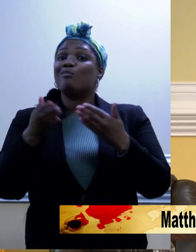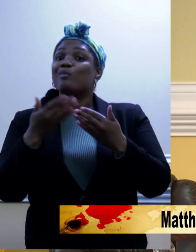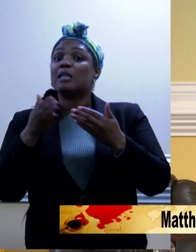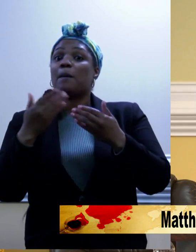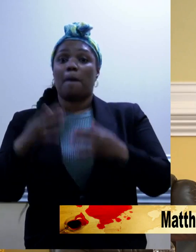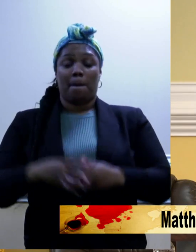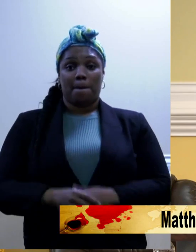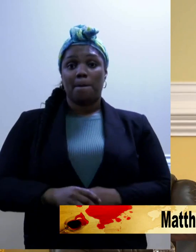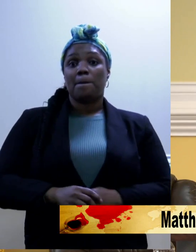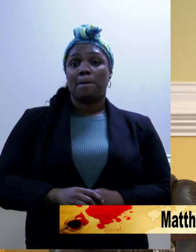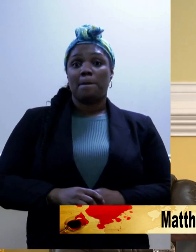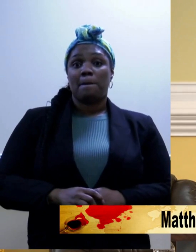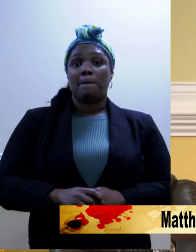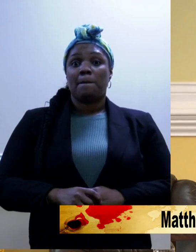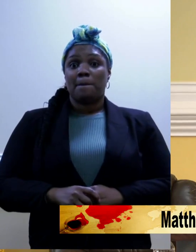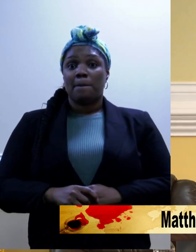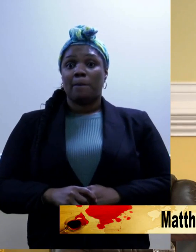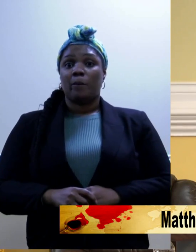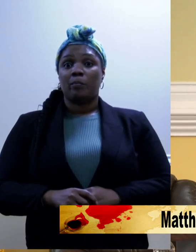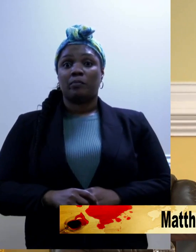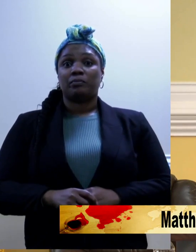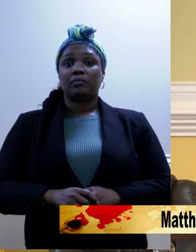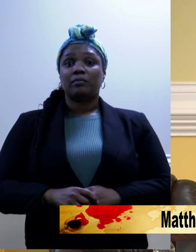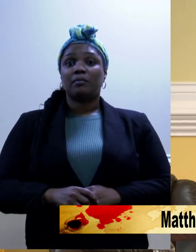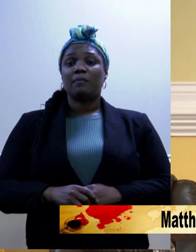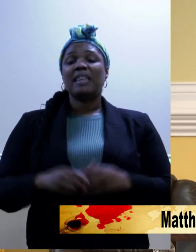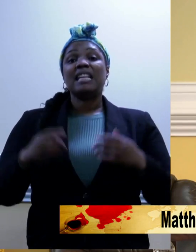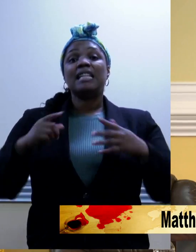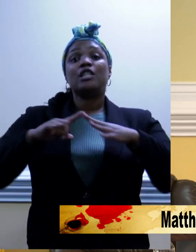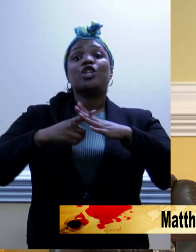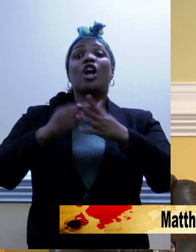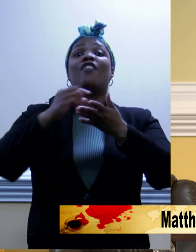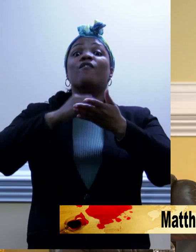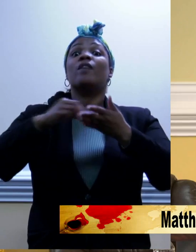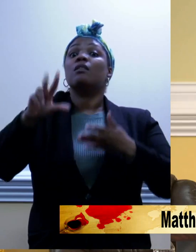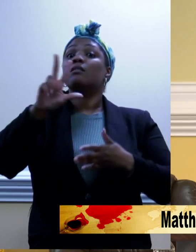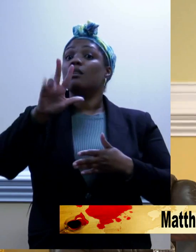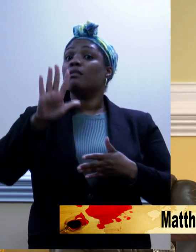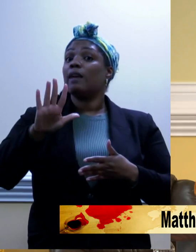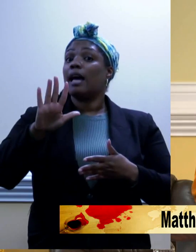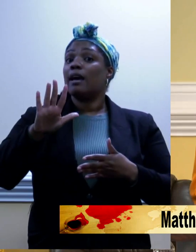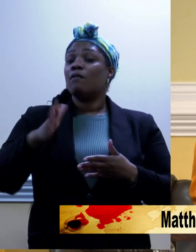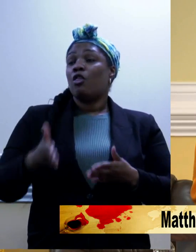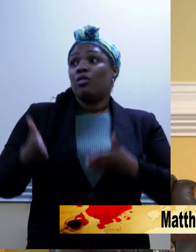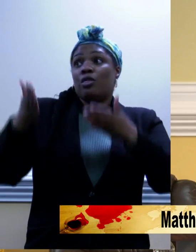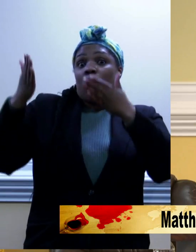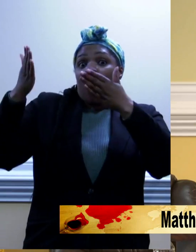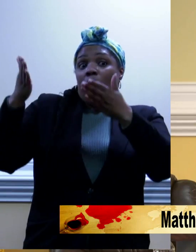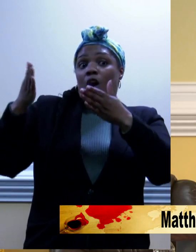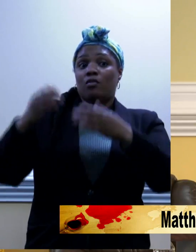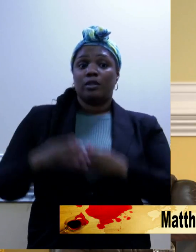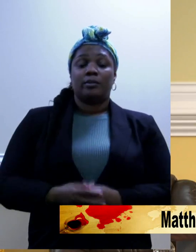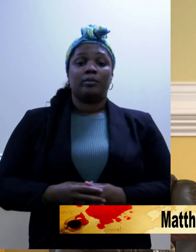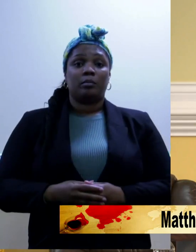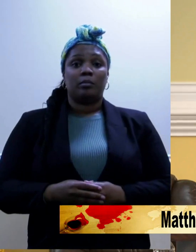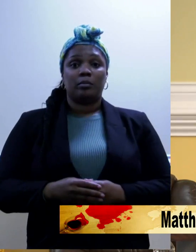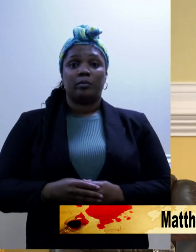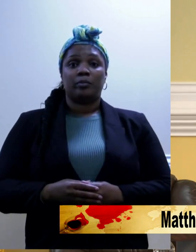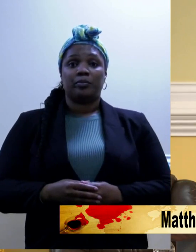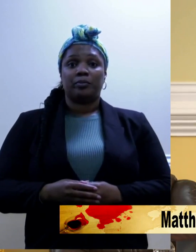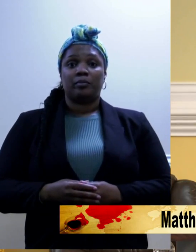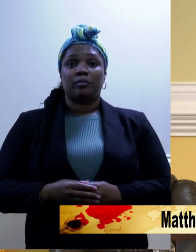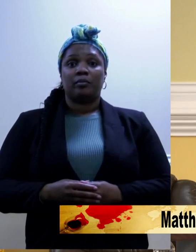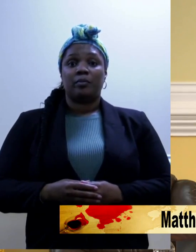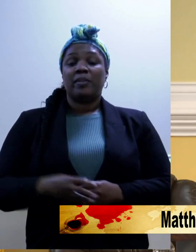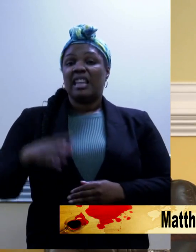Matthew 27, and we're going to start at verse 35. We're going to look at the offering that was made. 27 and 35. Okay,